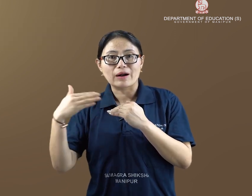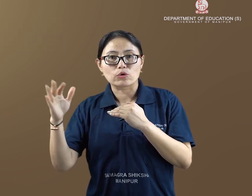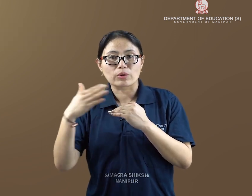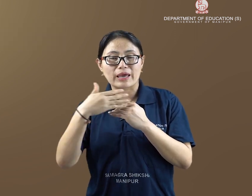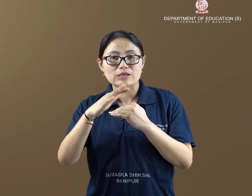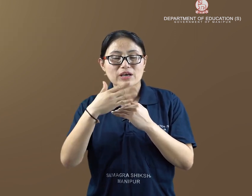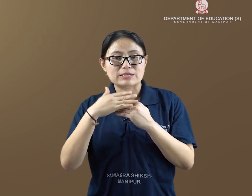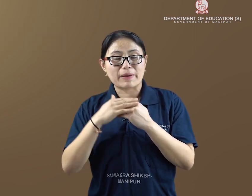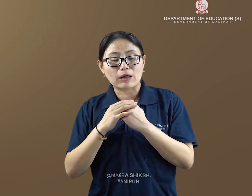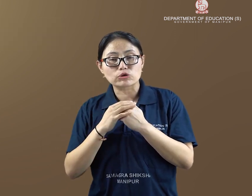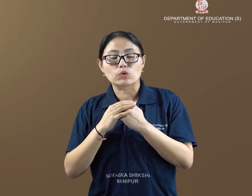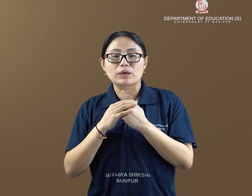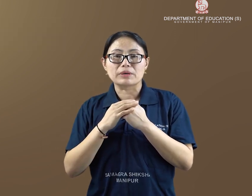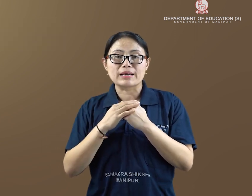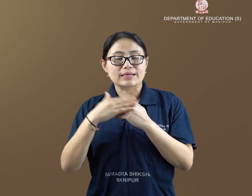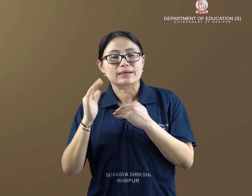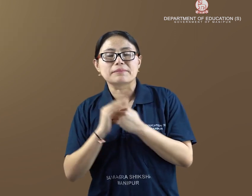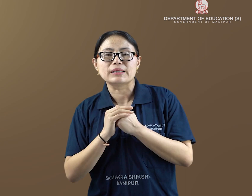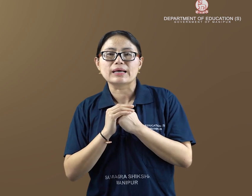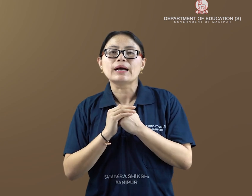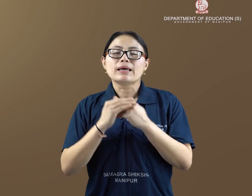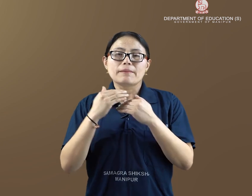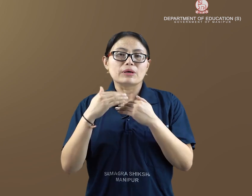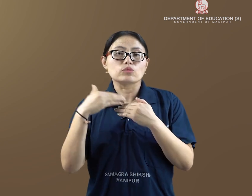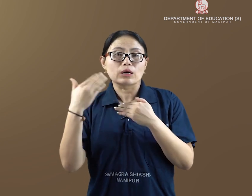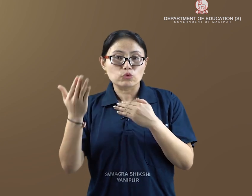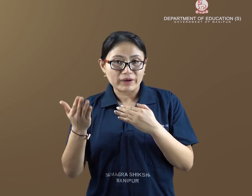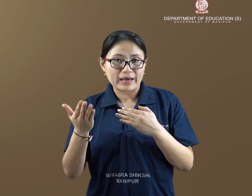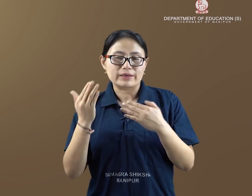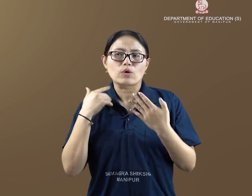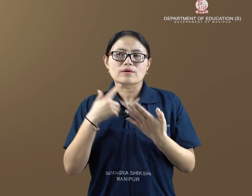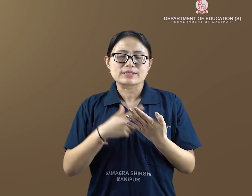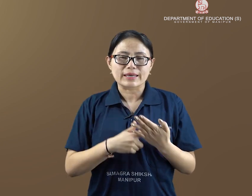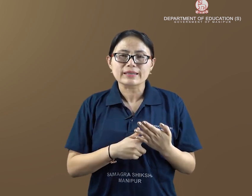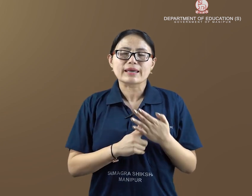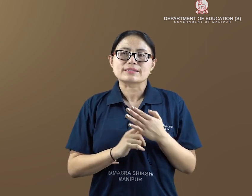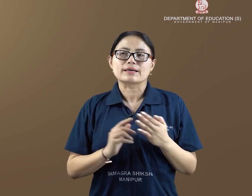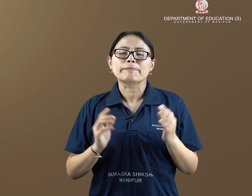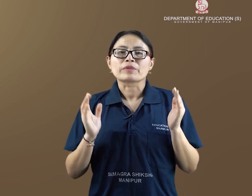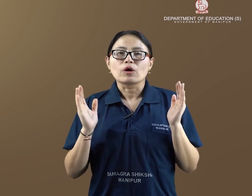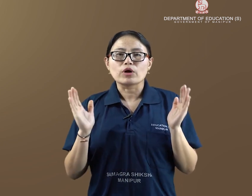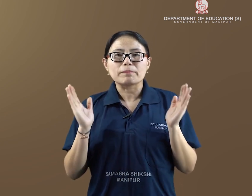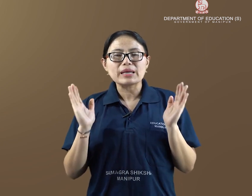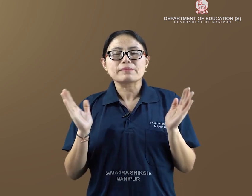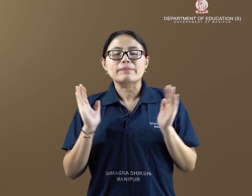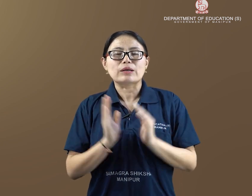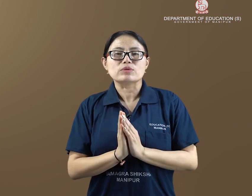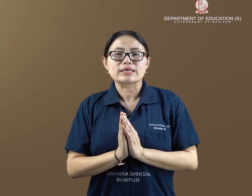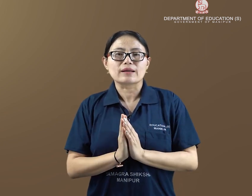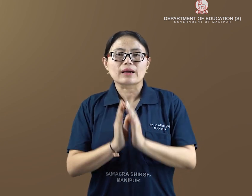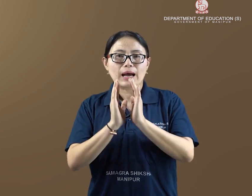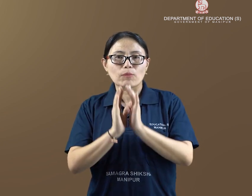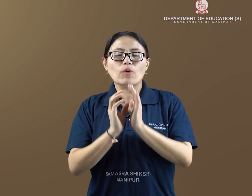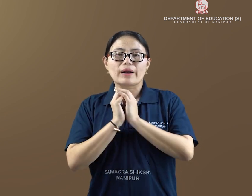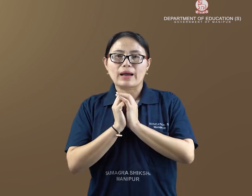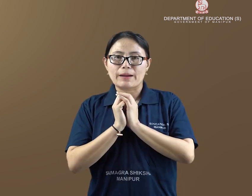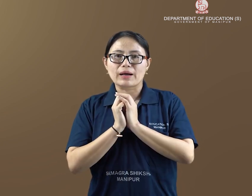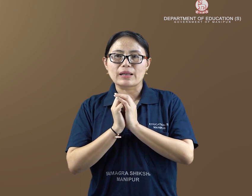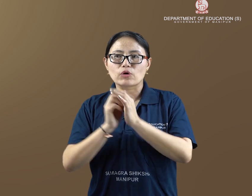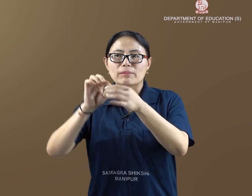do gas to expel out to gra bani na chat kra bani na madu adu ma yadre ko second case da koi na pira ba balloon je nang na kamu haira kam ka na hoina